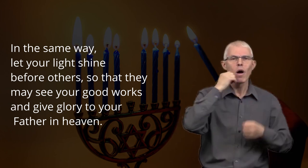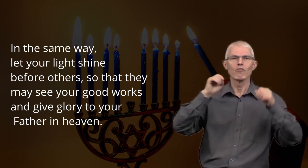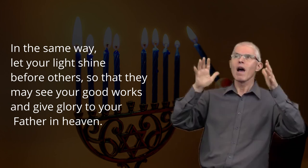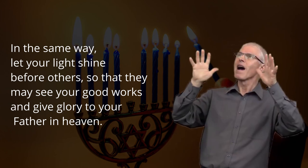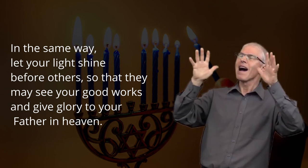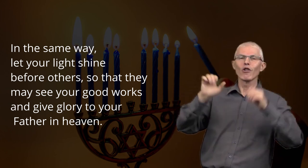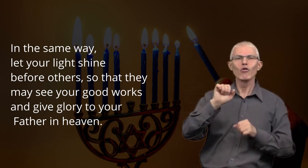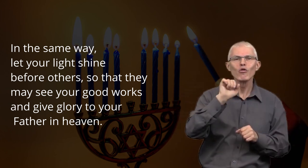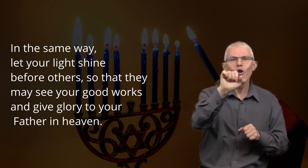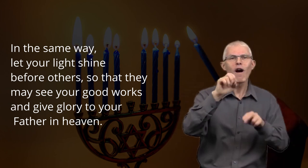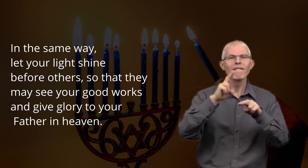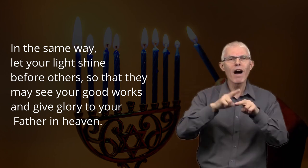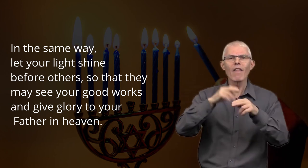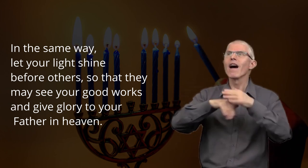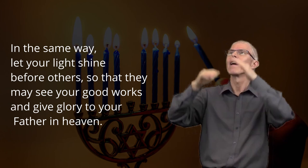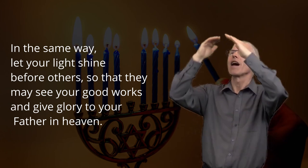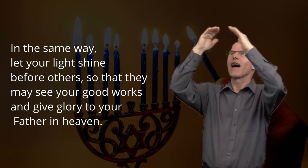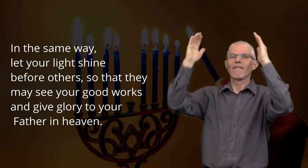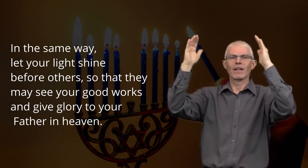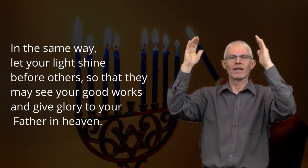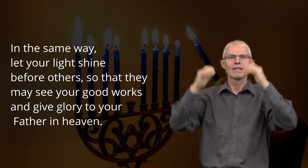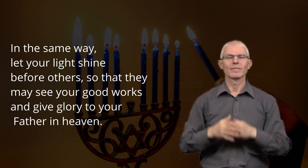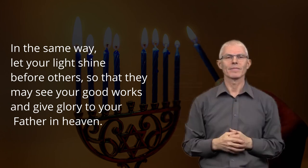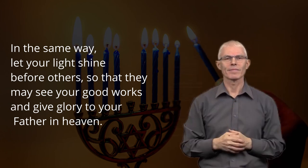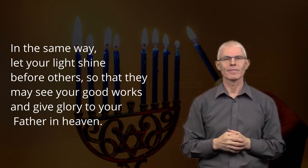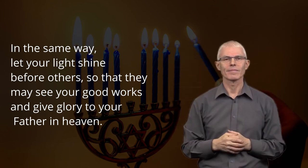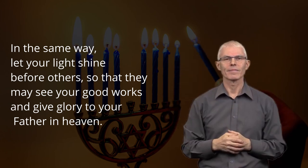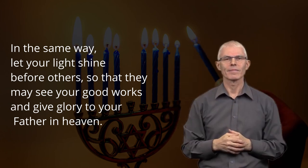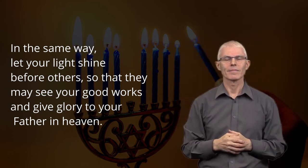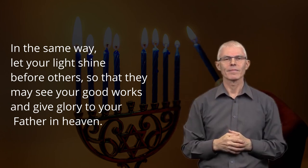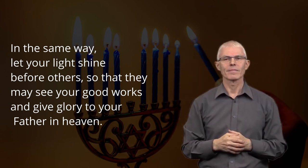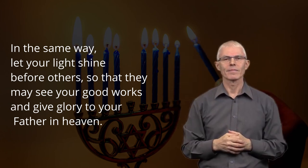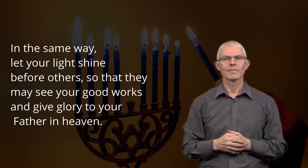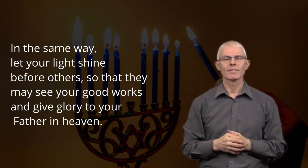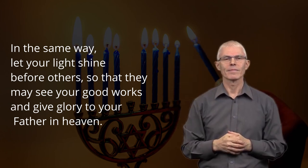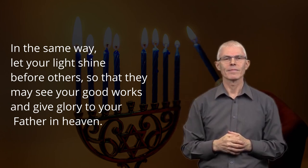works and give glory to your Father in heaven.